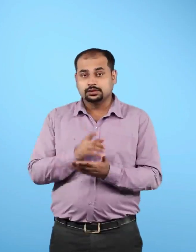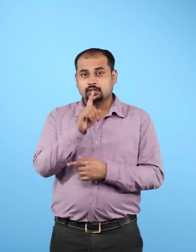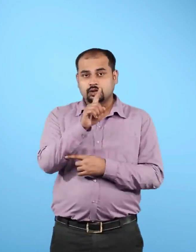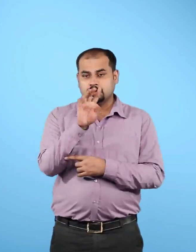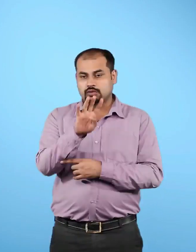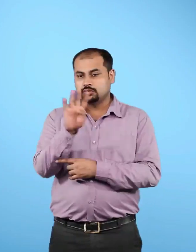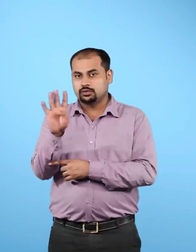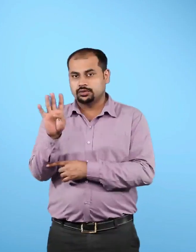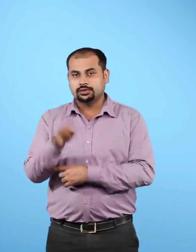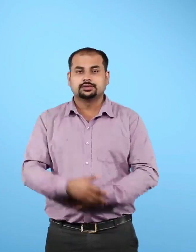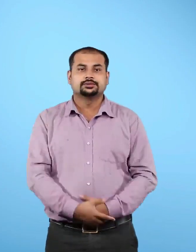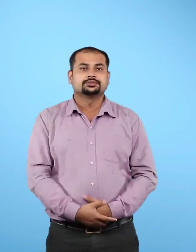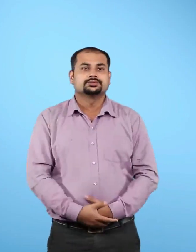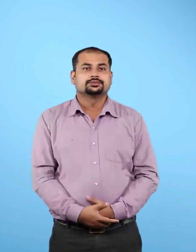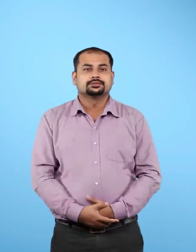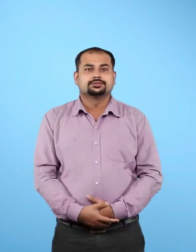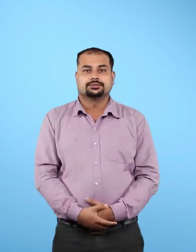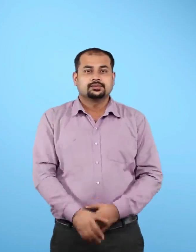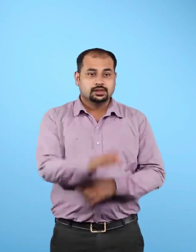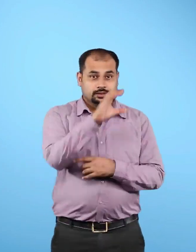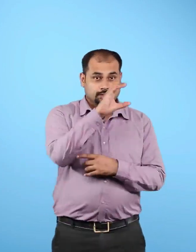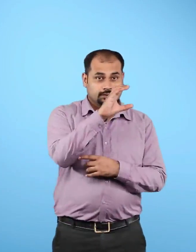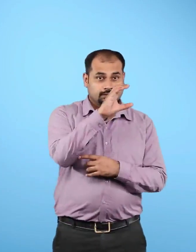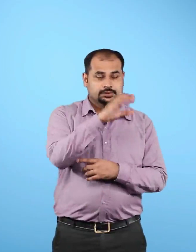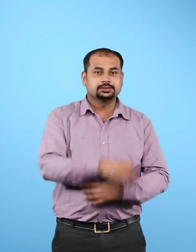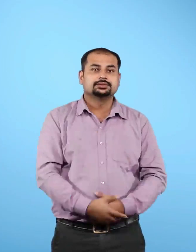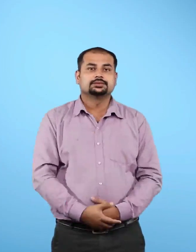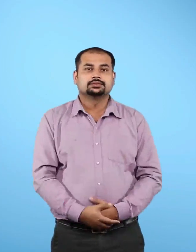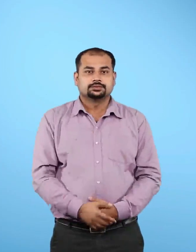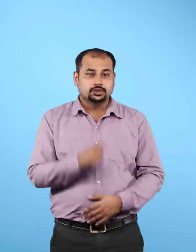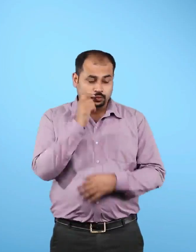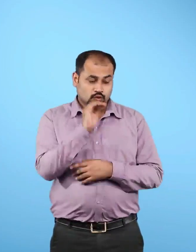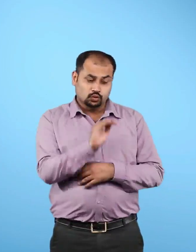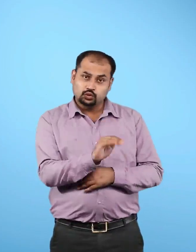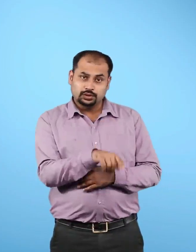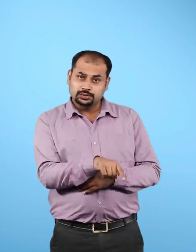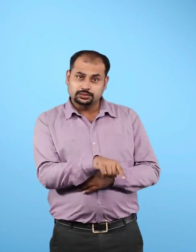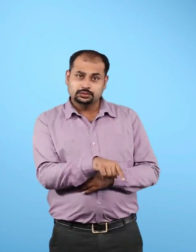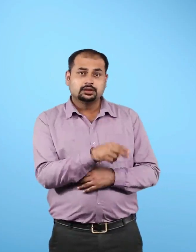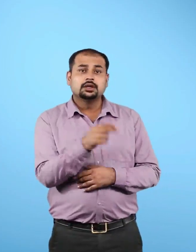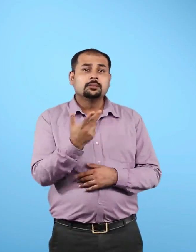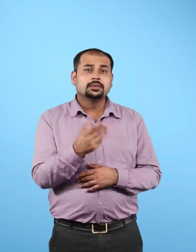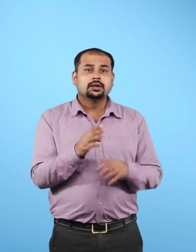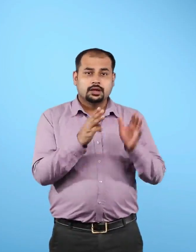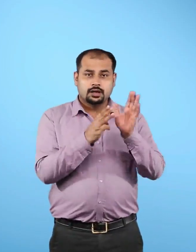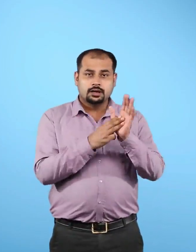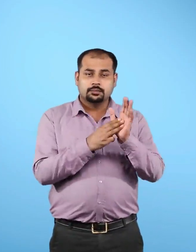Page 144. C. Majid's father is working in